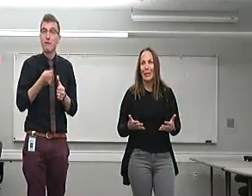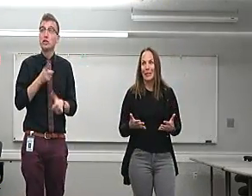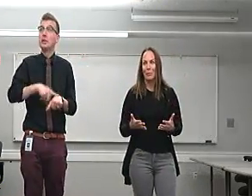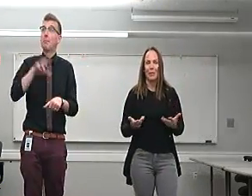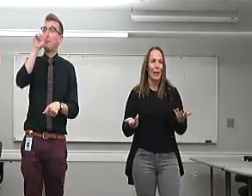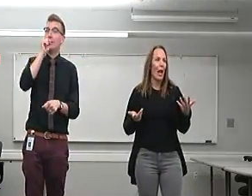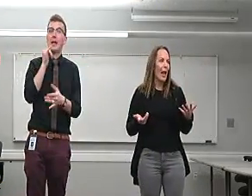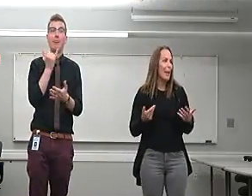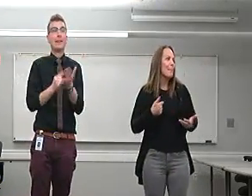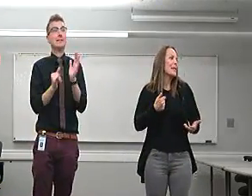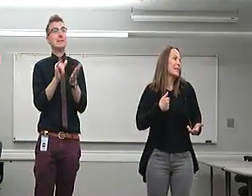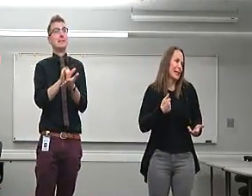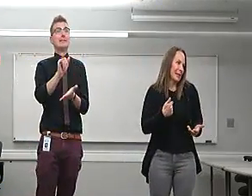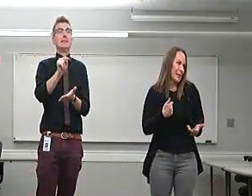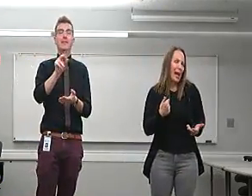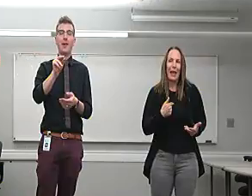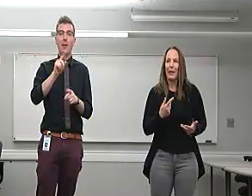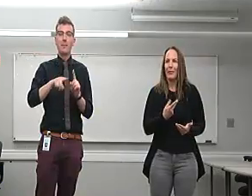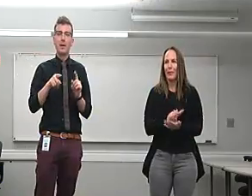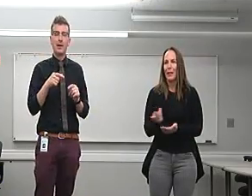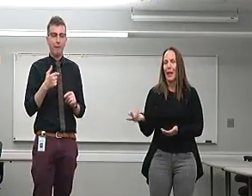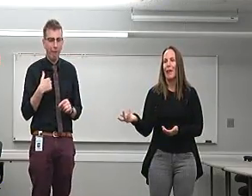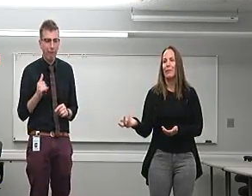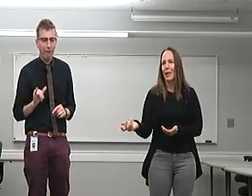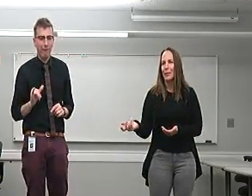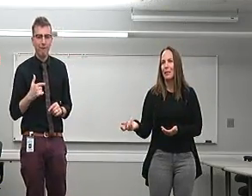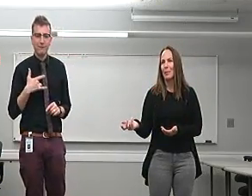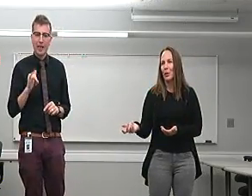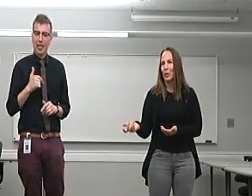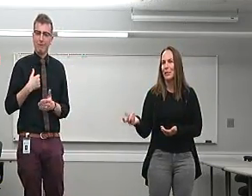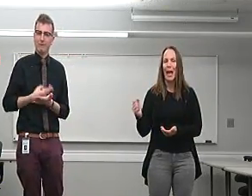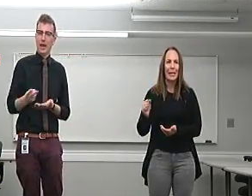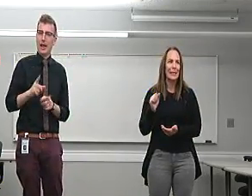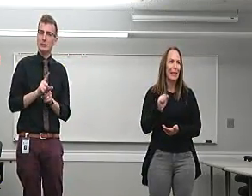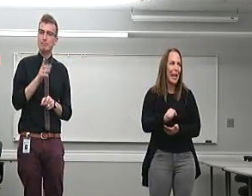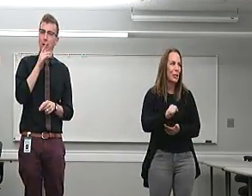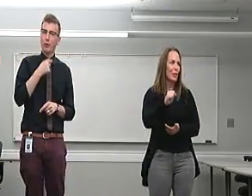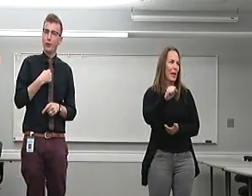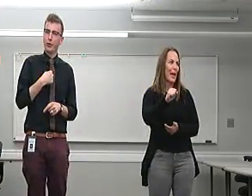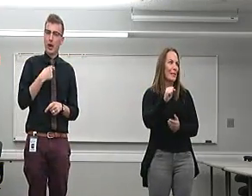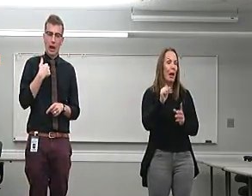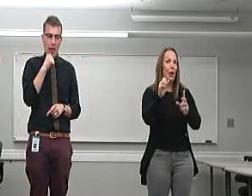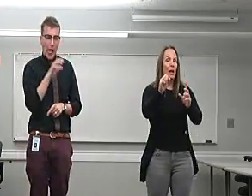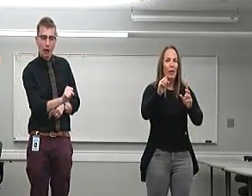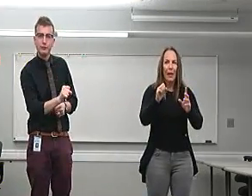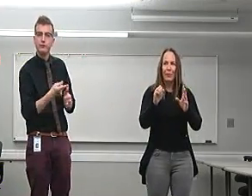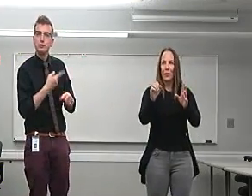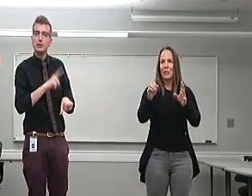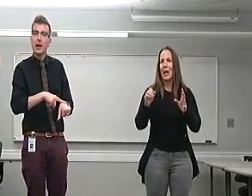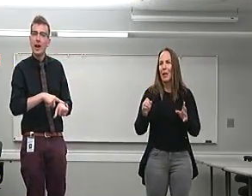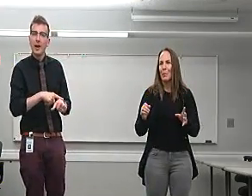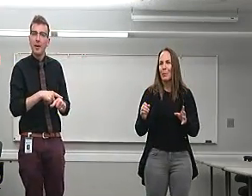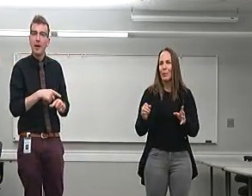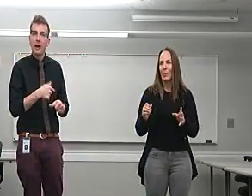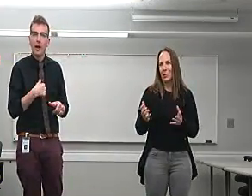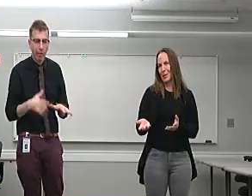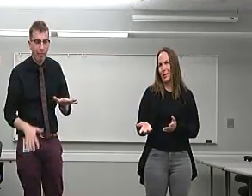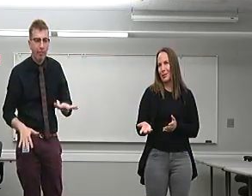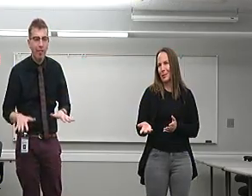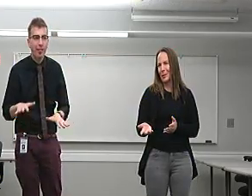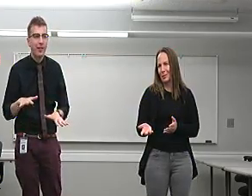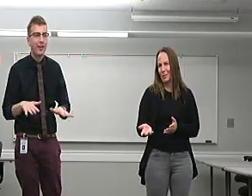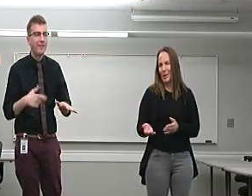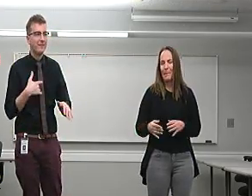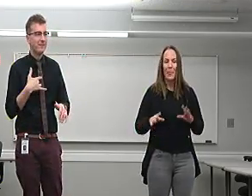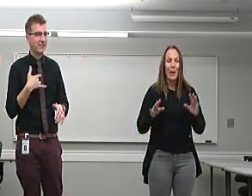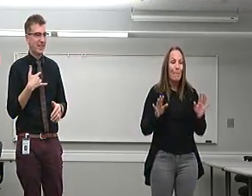I missed it. I feel like I failed as a mother because I didn't catch that first time that they signed it to me, okay?